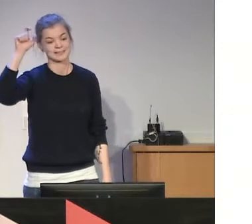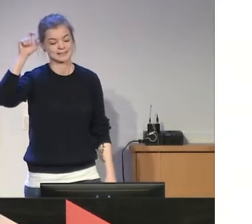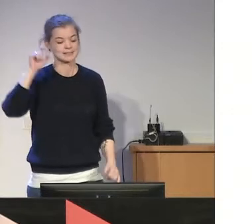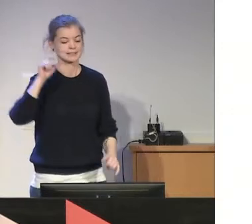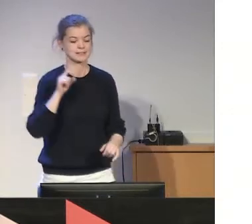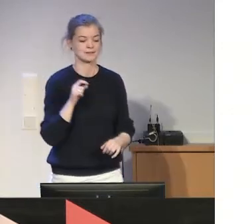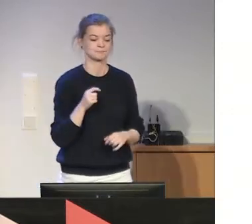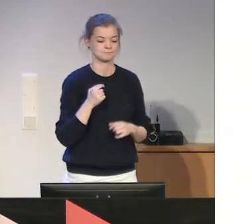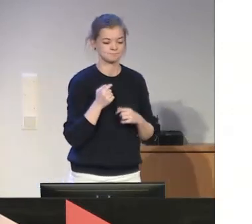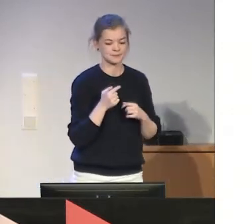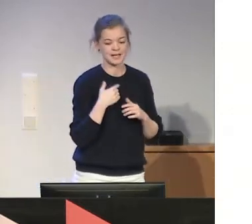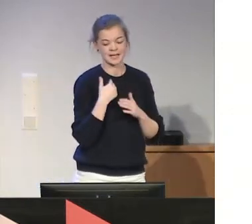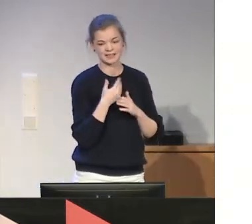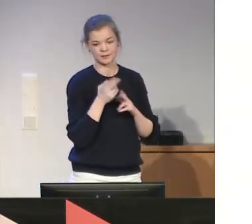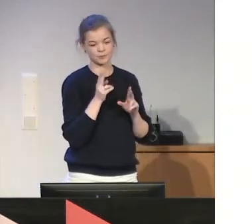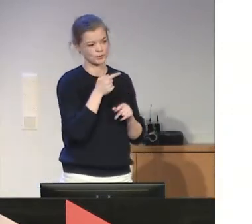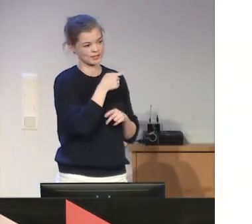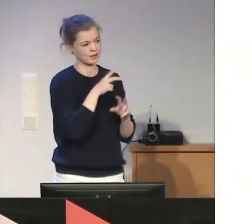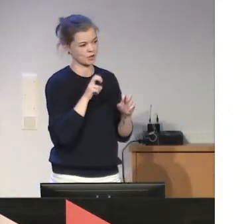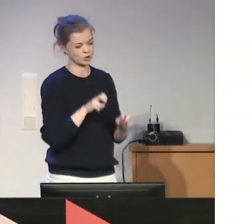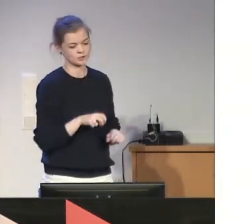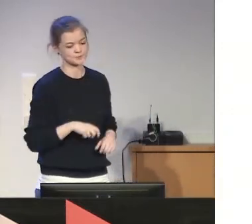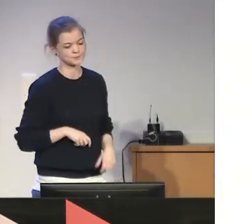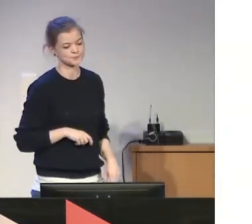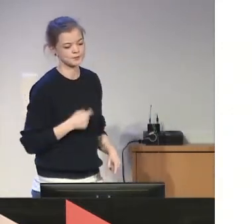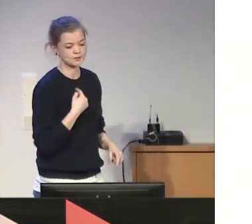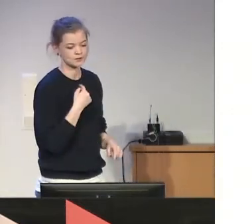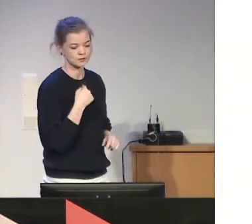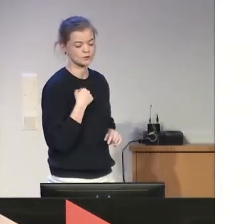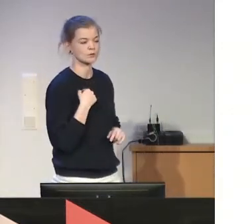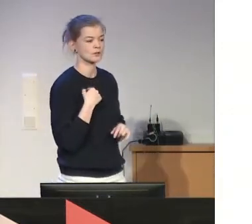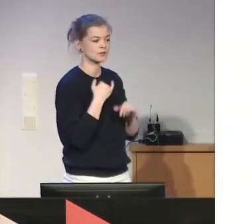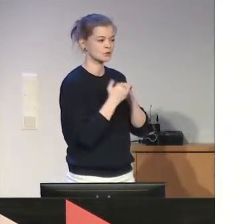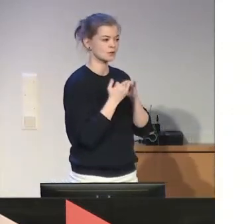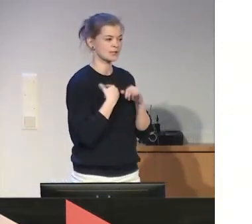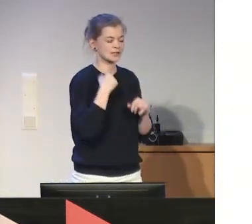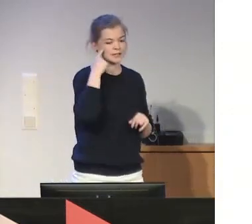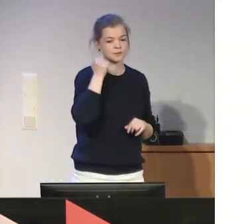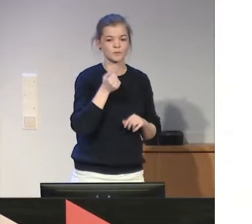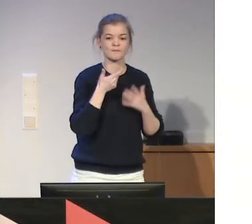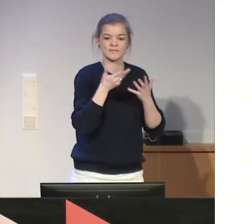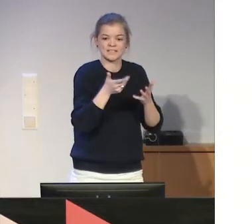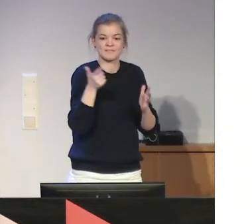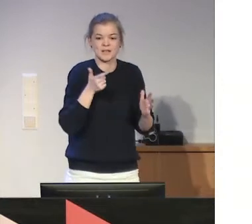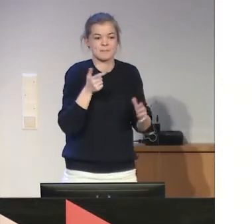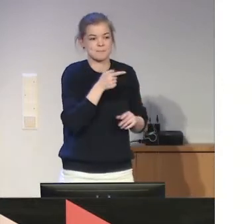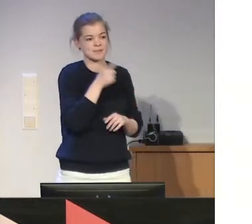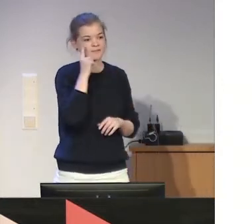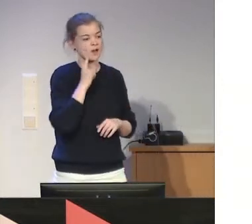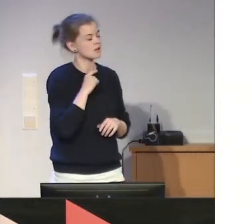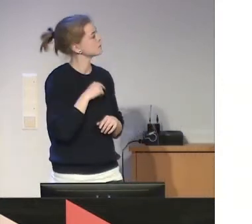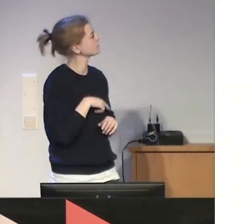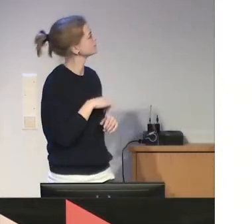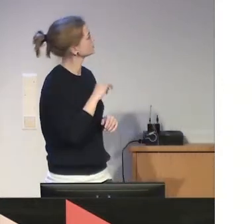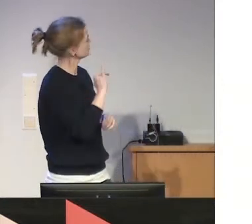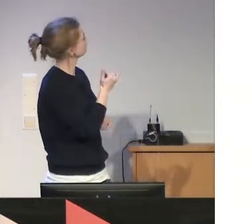So that was my hypothesis. After I started to look at the video, I could actually, after analyzing it with the different